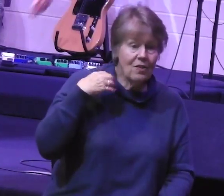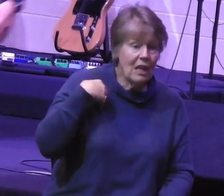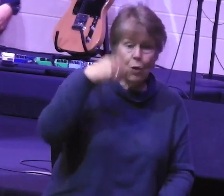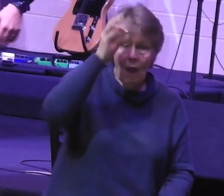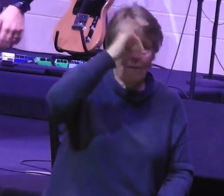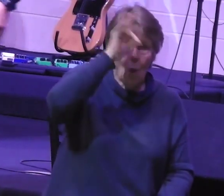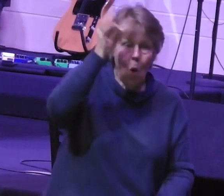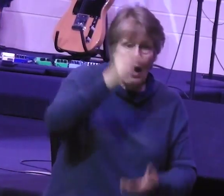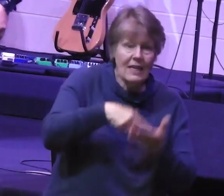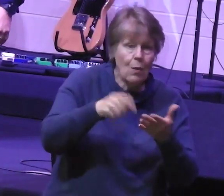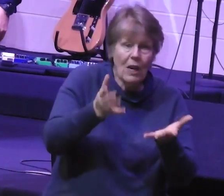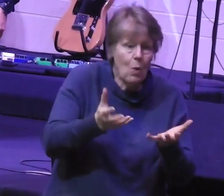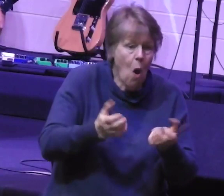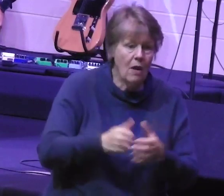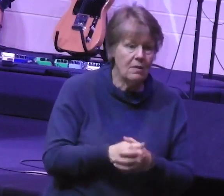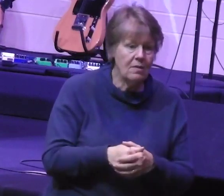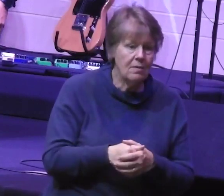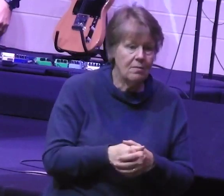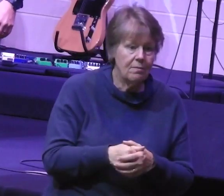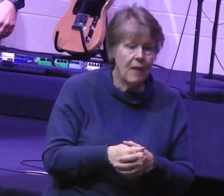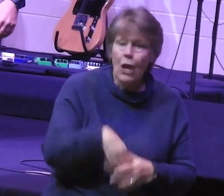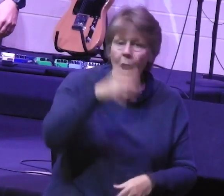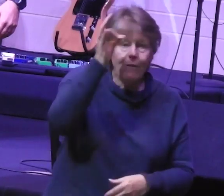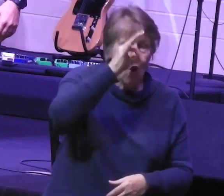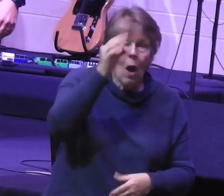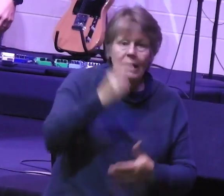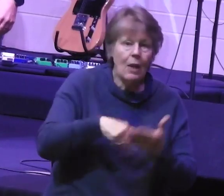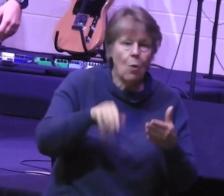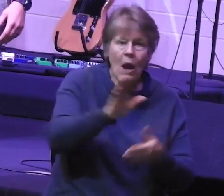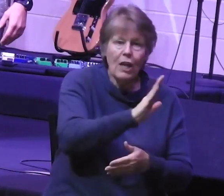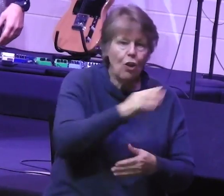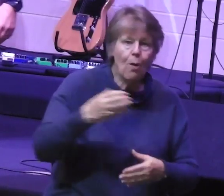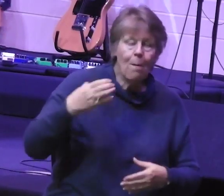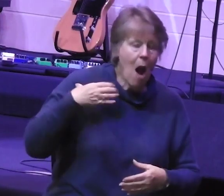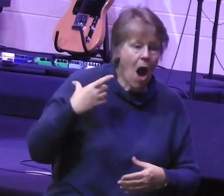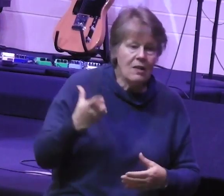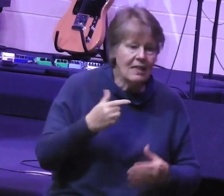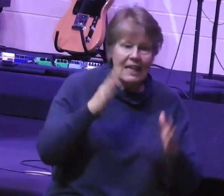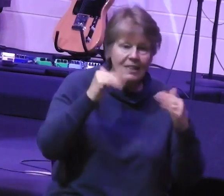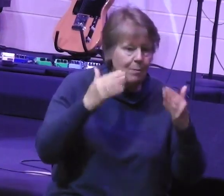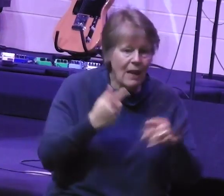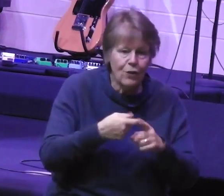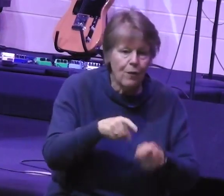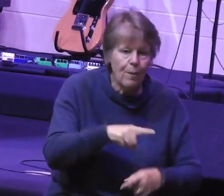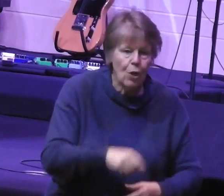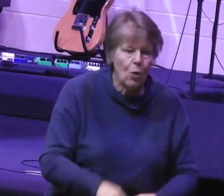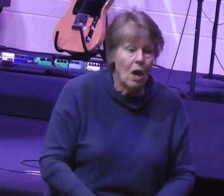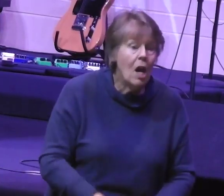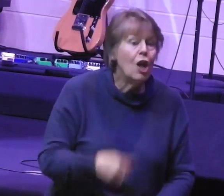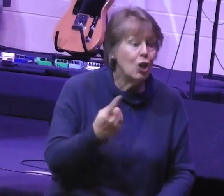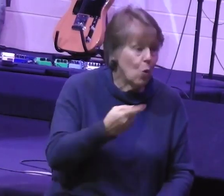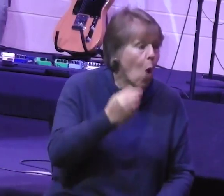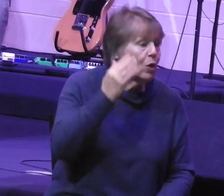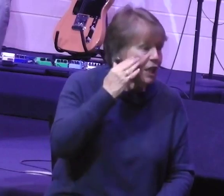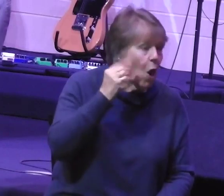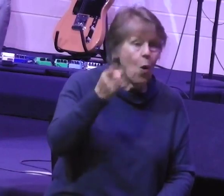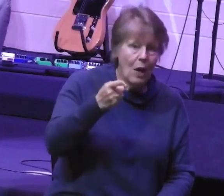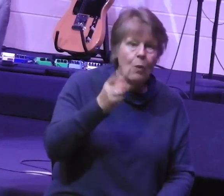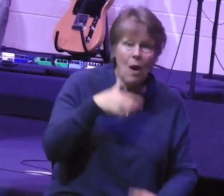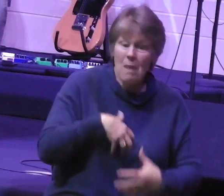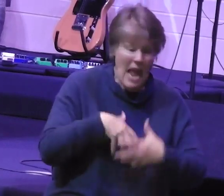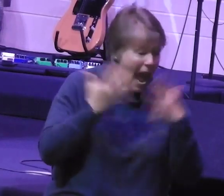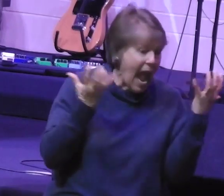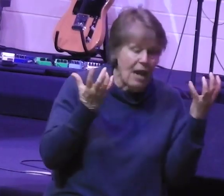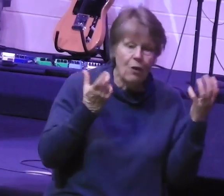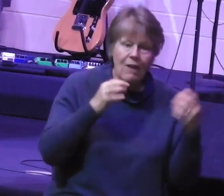you do know is that your boss is probably going to get angry if they don't get what they want, even though they never told you what they wanted, right? Brene says one of the